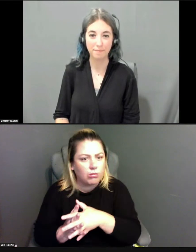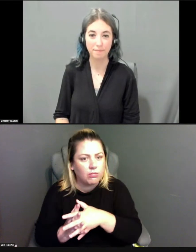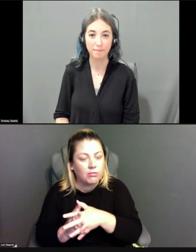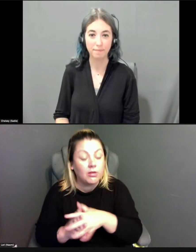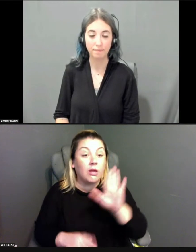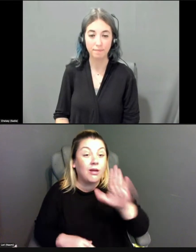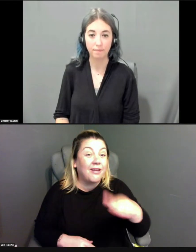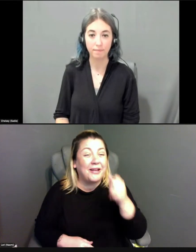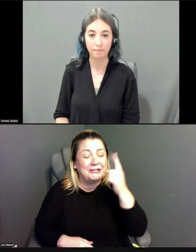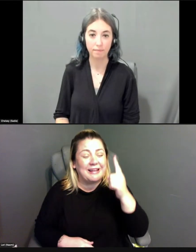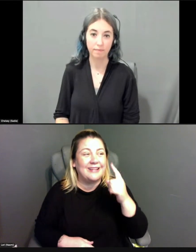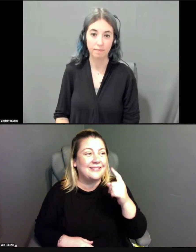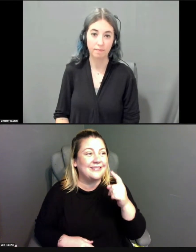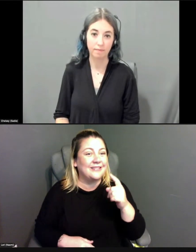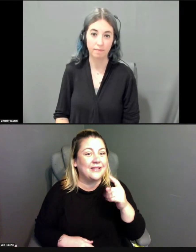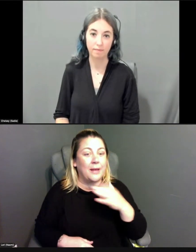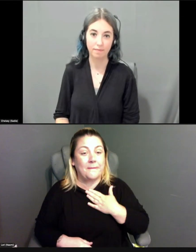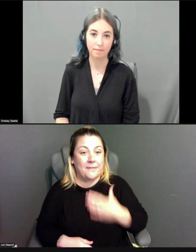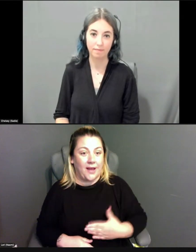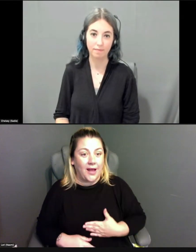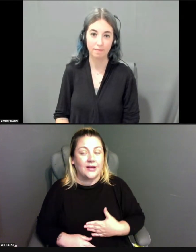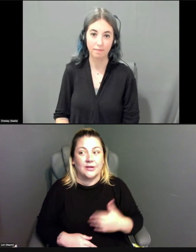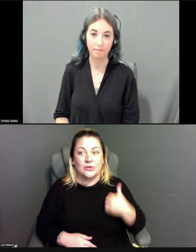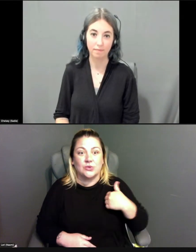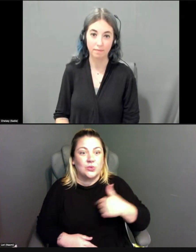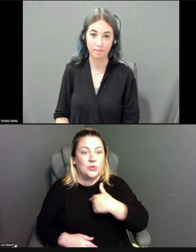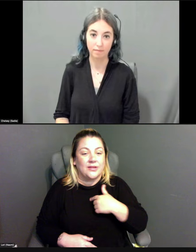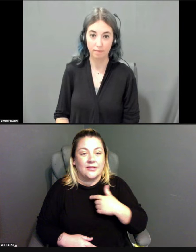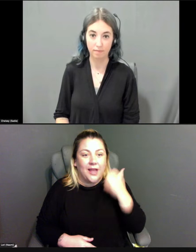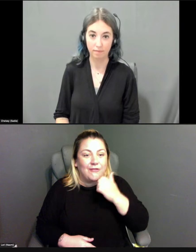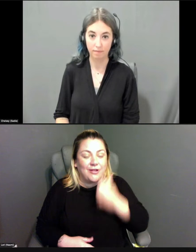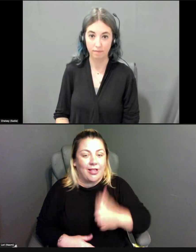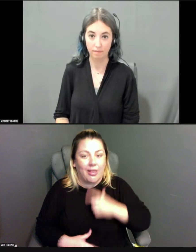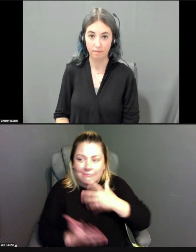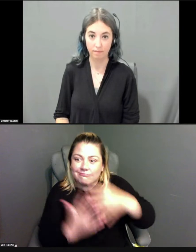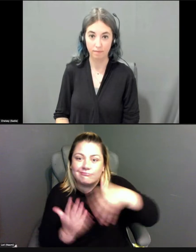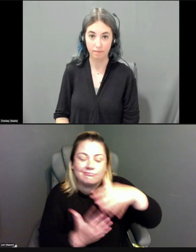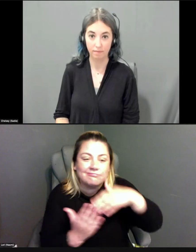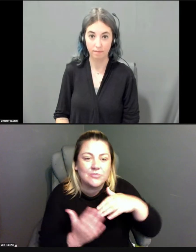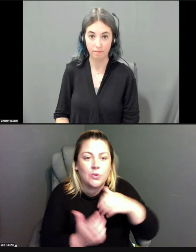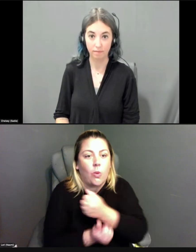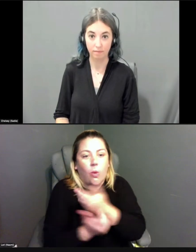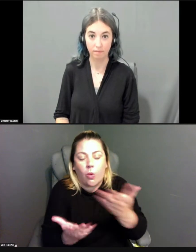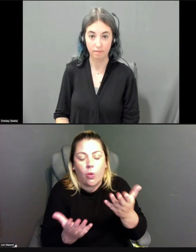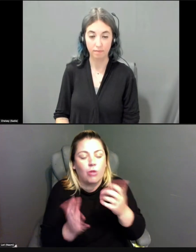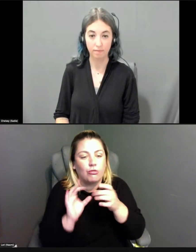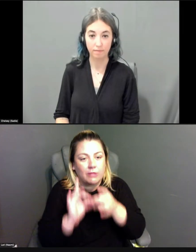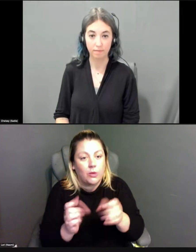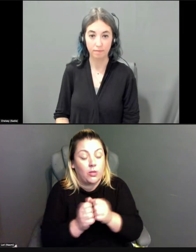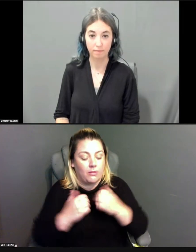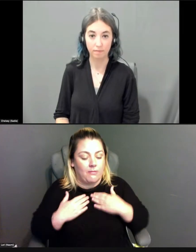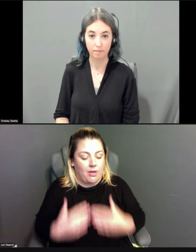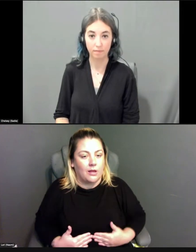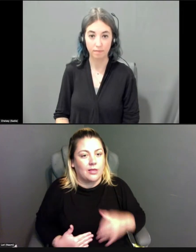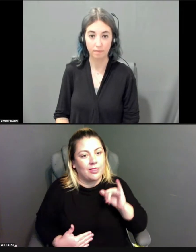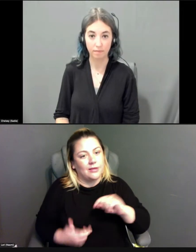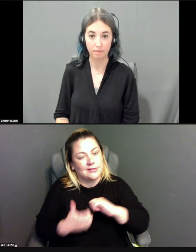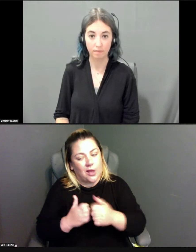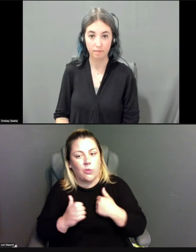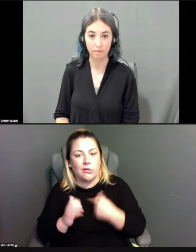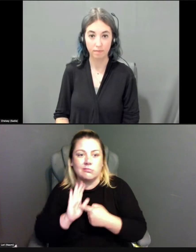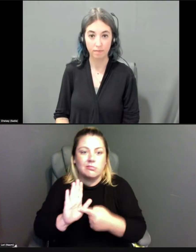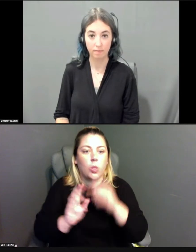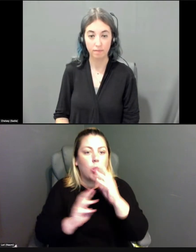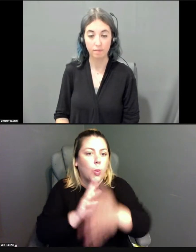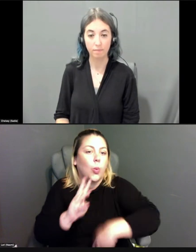life in our bodies, but the appearance of our bodies, I guess, is a better way to say that. Yeah. And I think the first thing we really